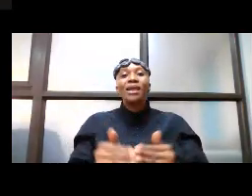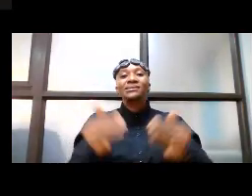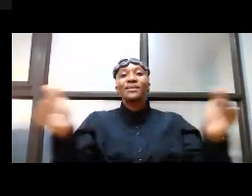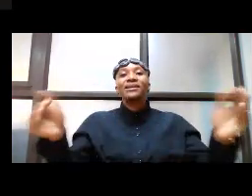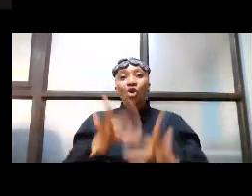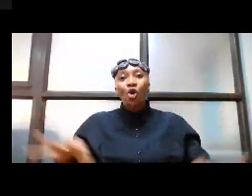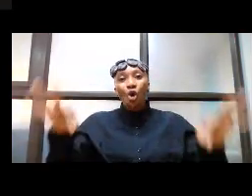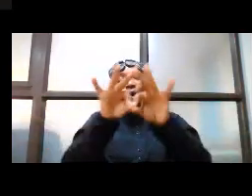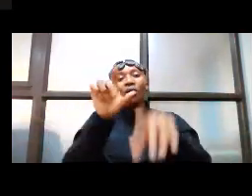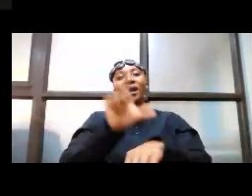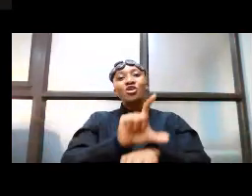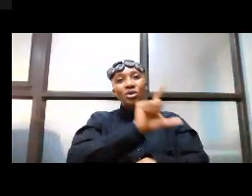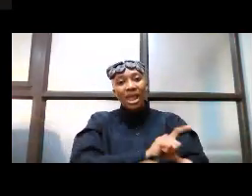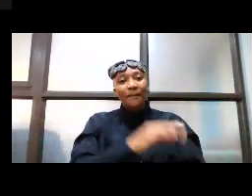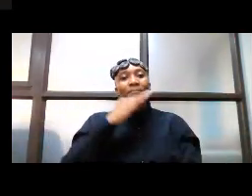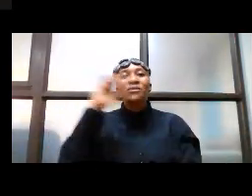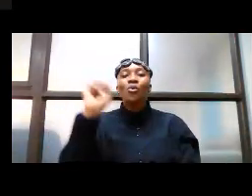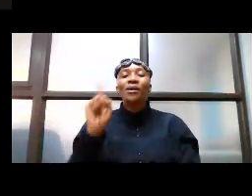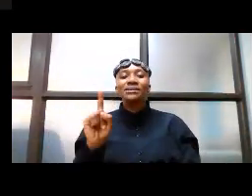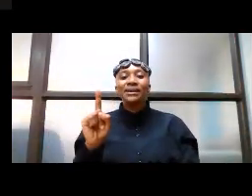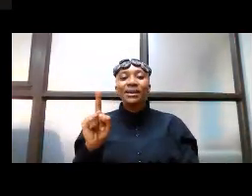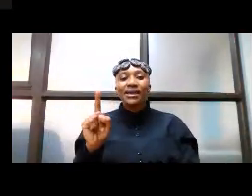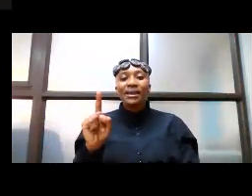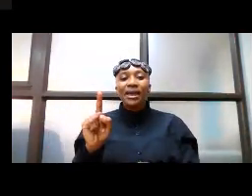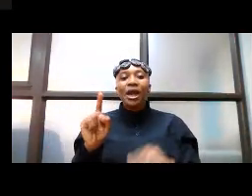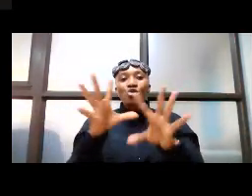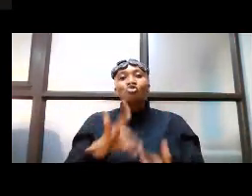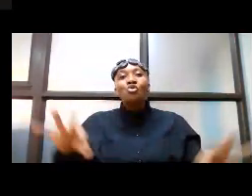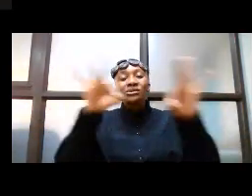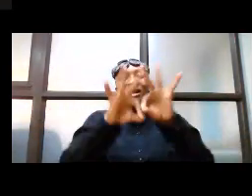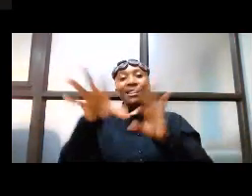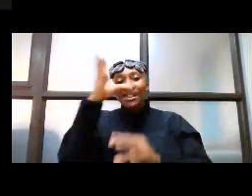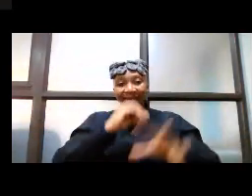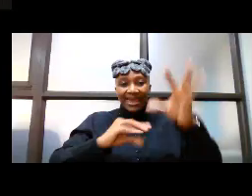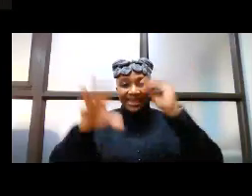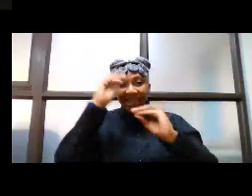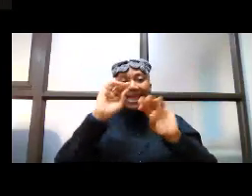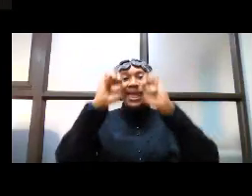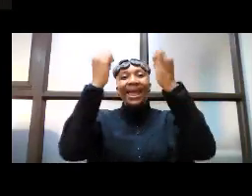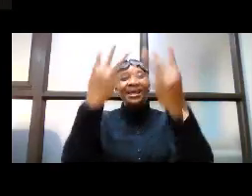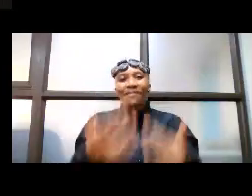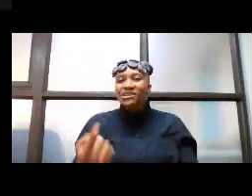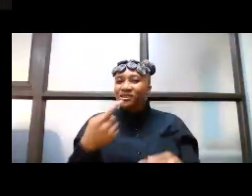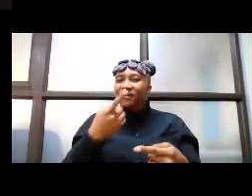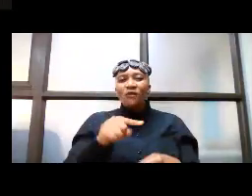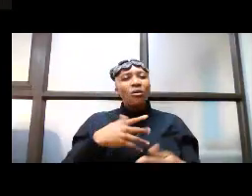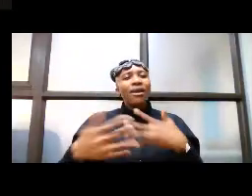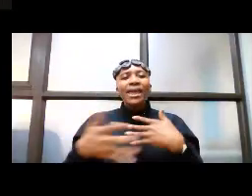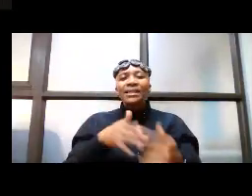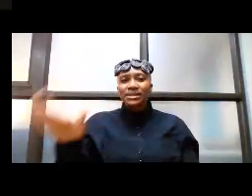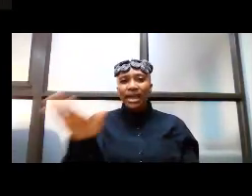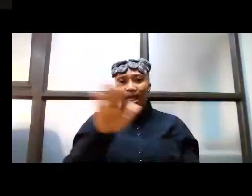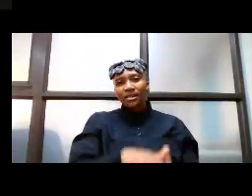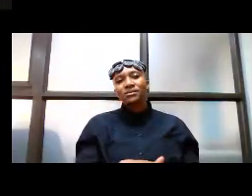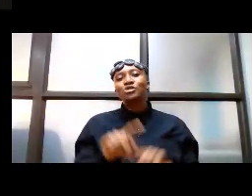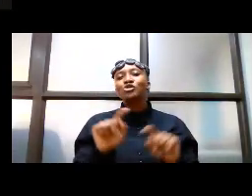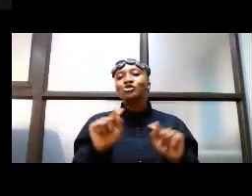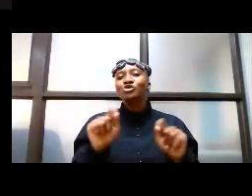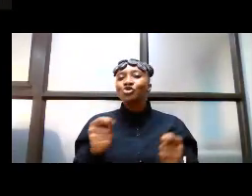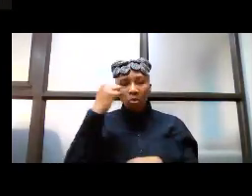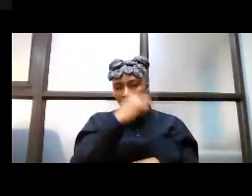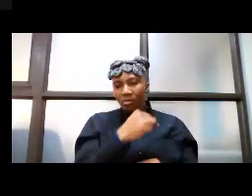learning elements of any child. So you can imagine for a blind learner. So those are some of the few sort